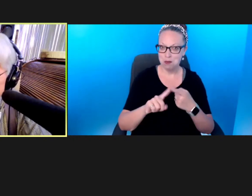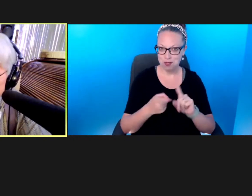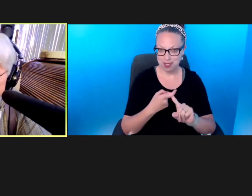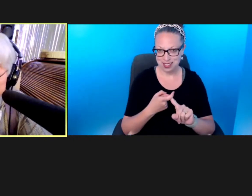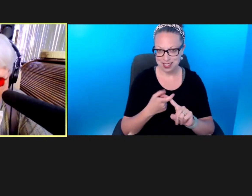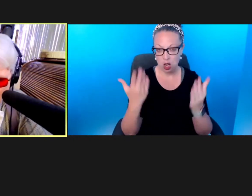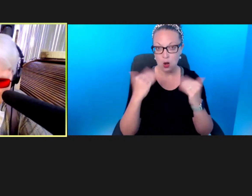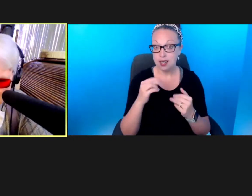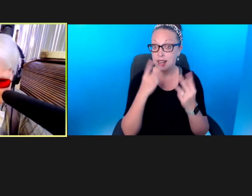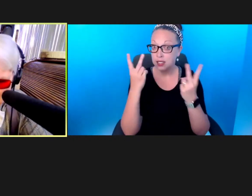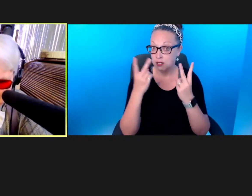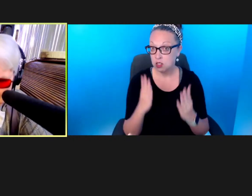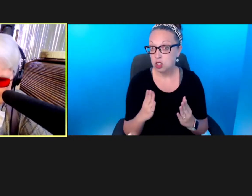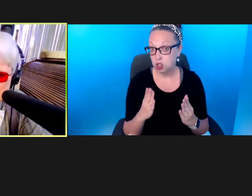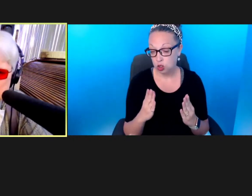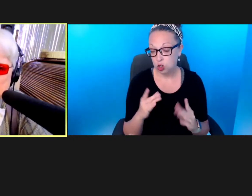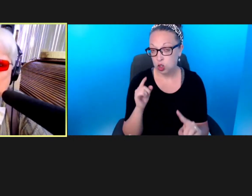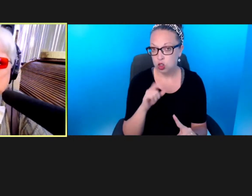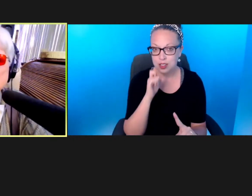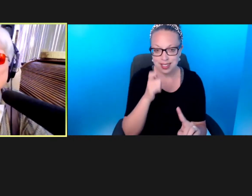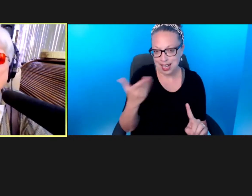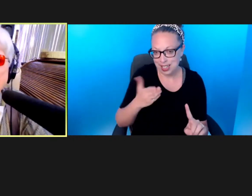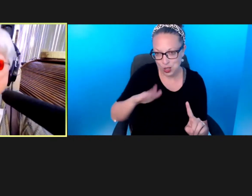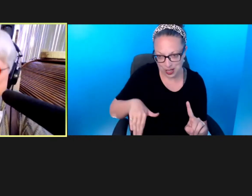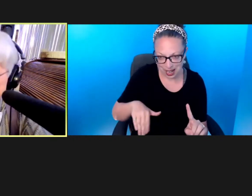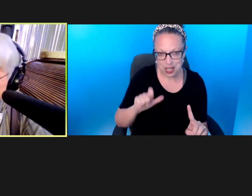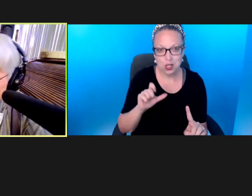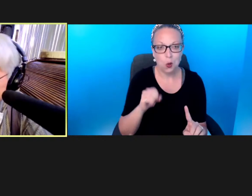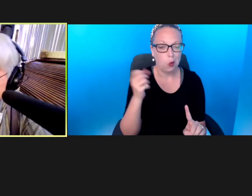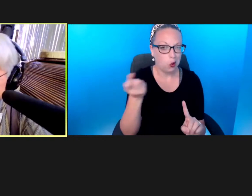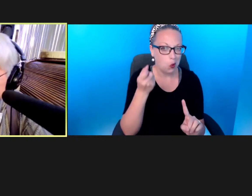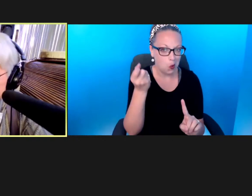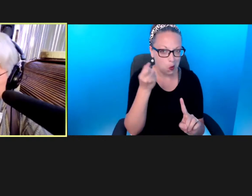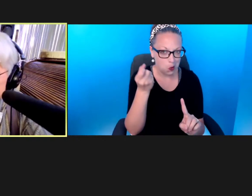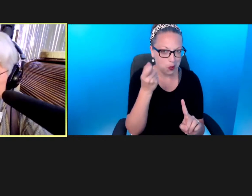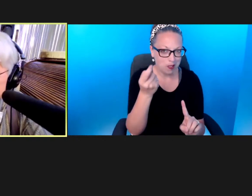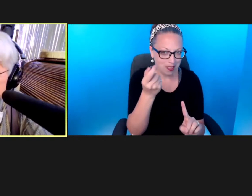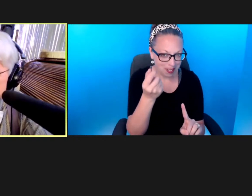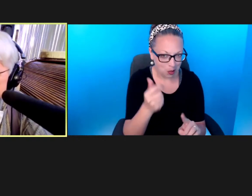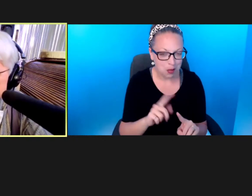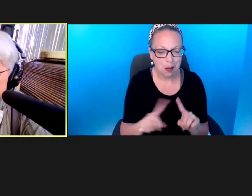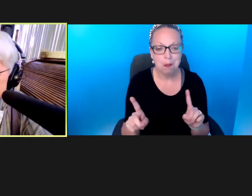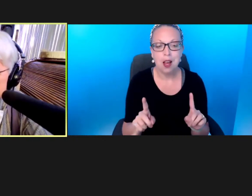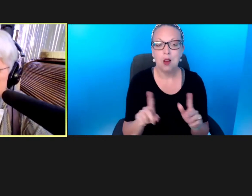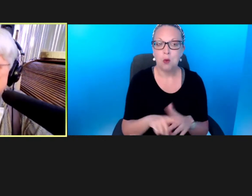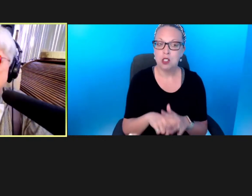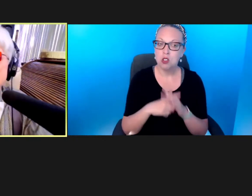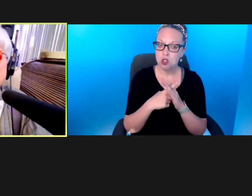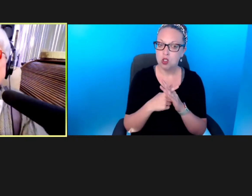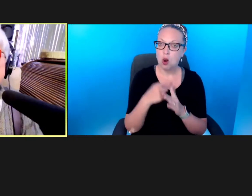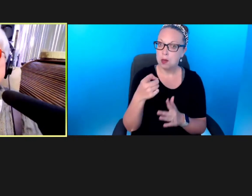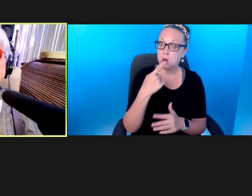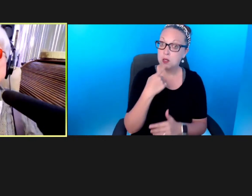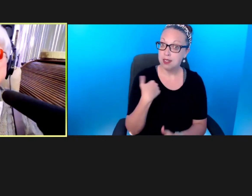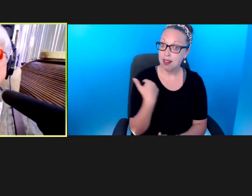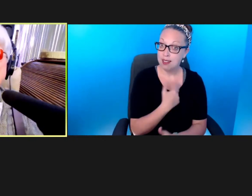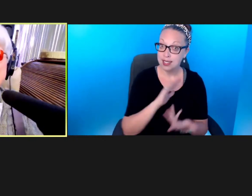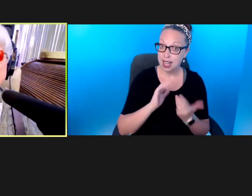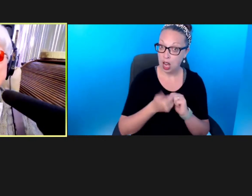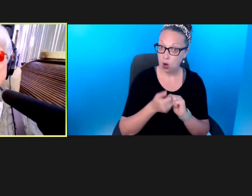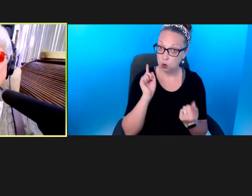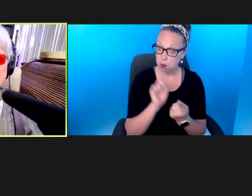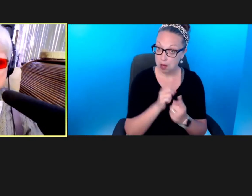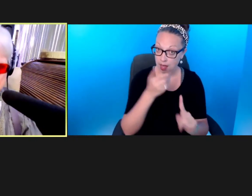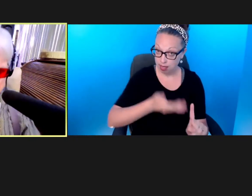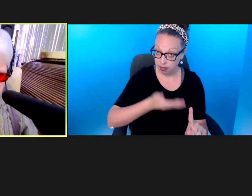guest, who is not quite here yet, Jeff, so I think we can start. Tell us how you met this person